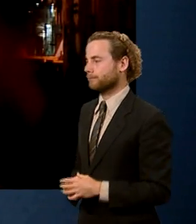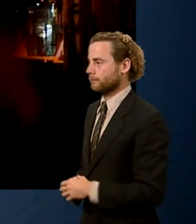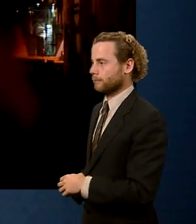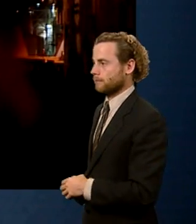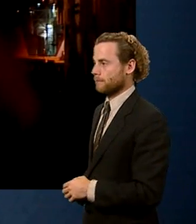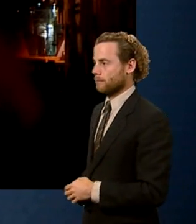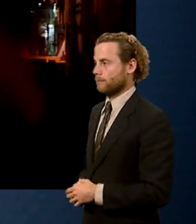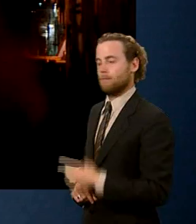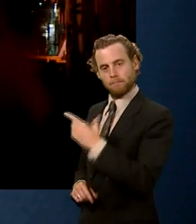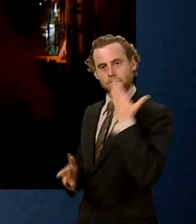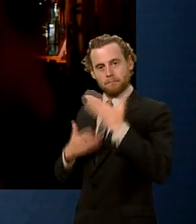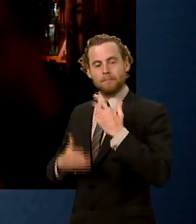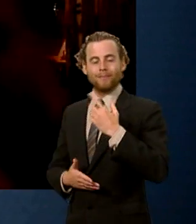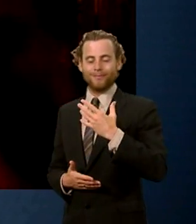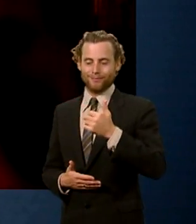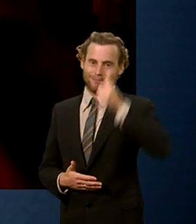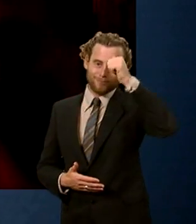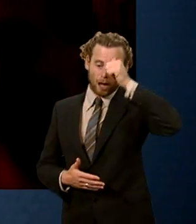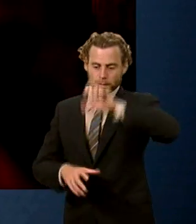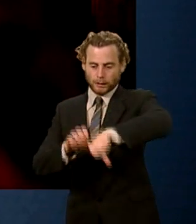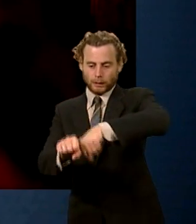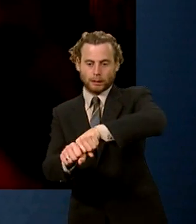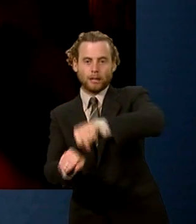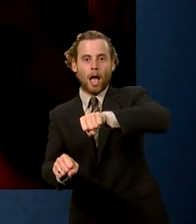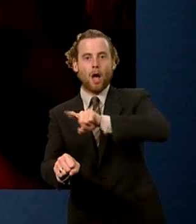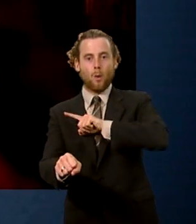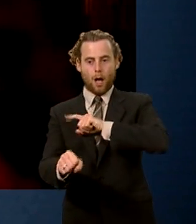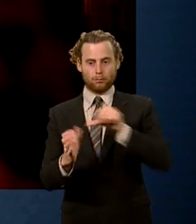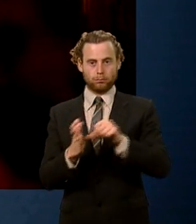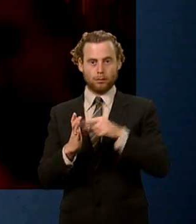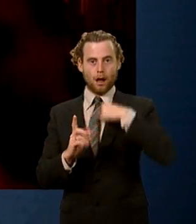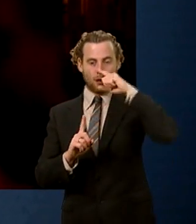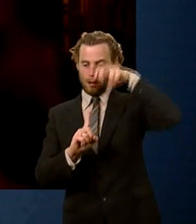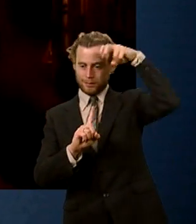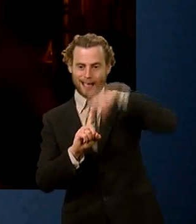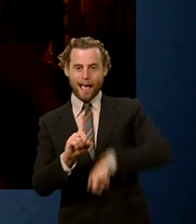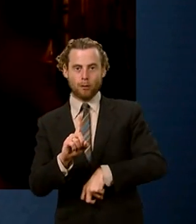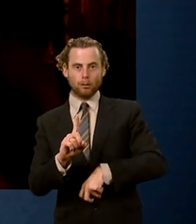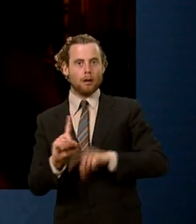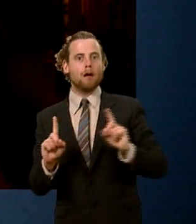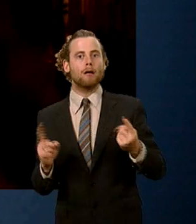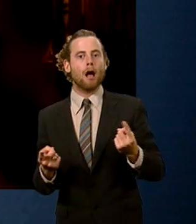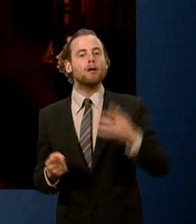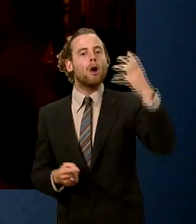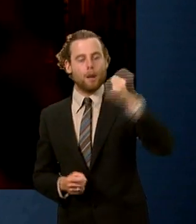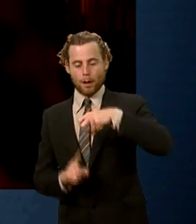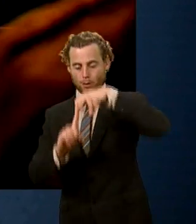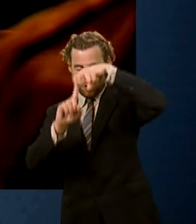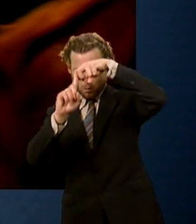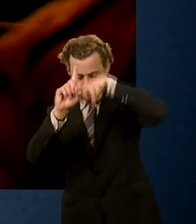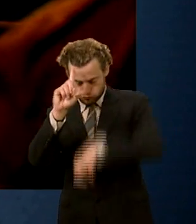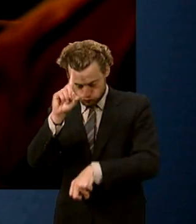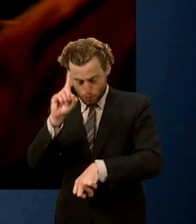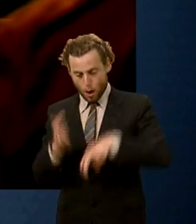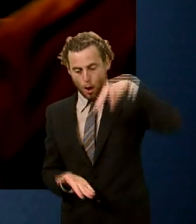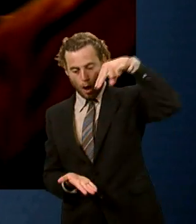Now I know they tied the rope, so no one could go down. And how dangerous is that for a commando coming down? Very, very dangerous, because you have to go down